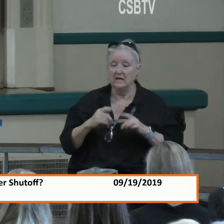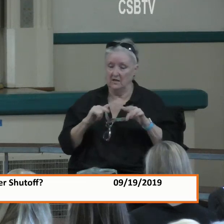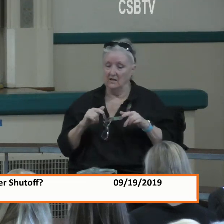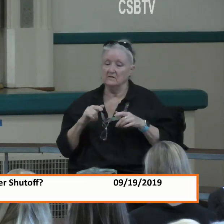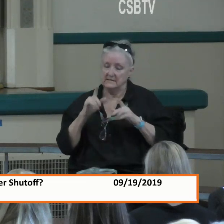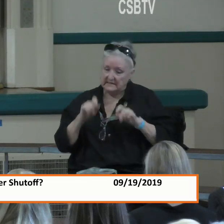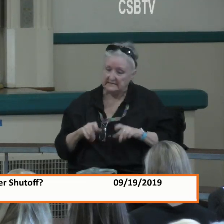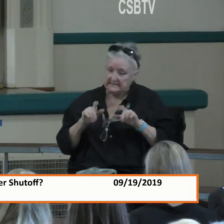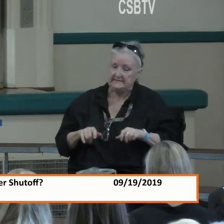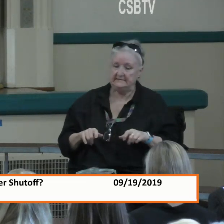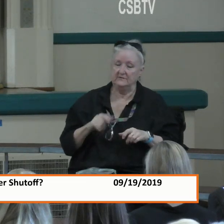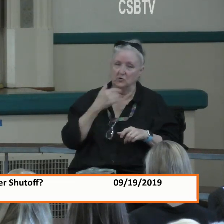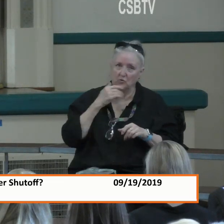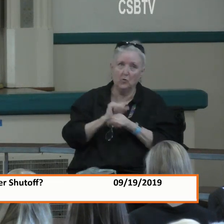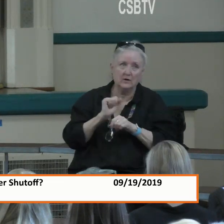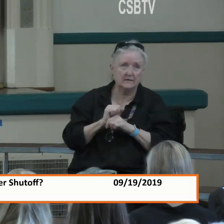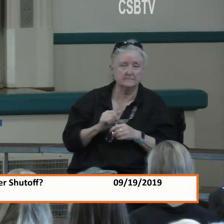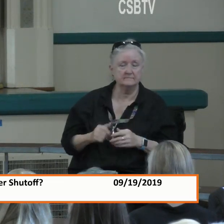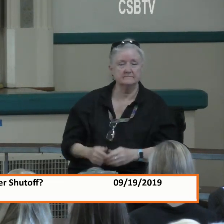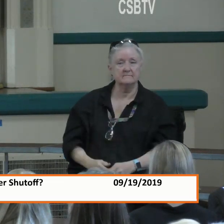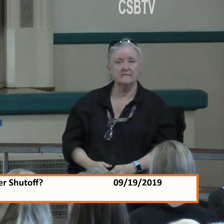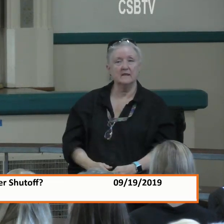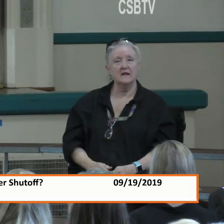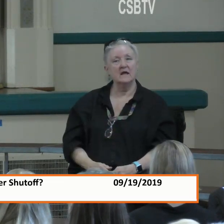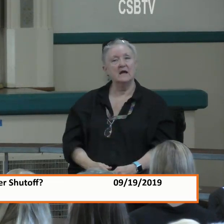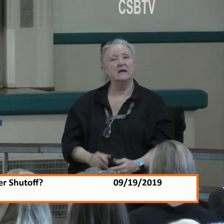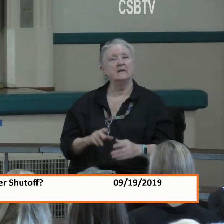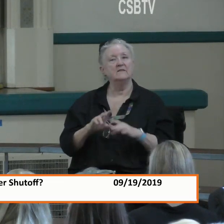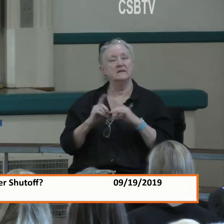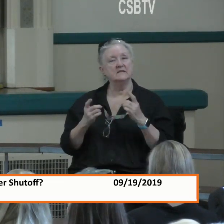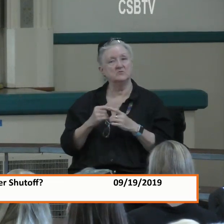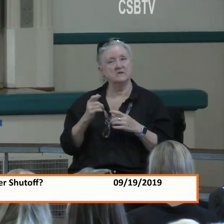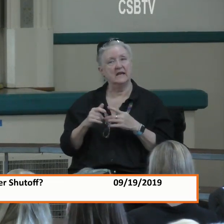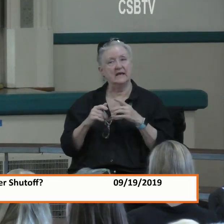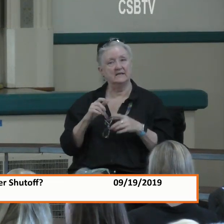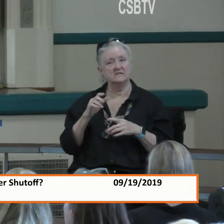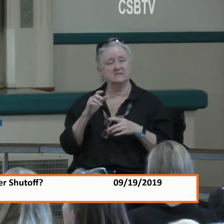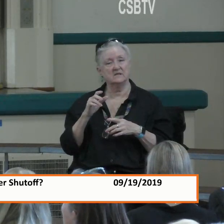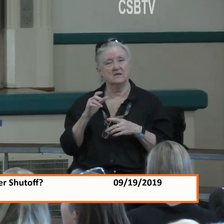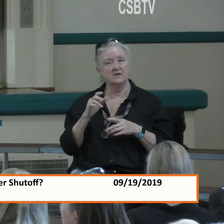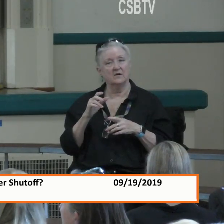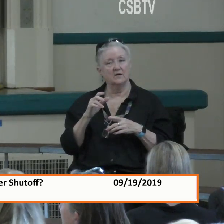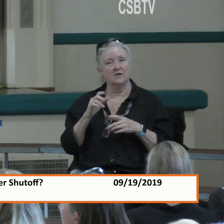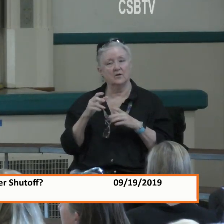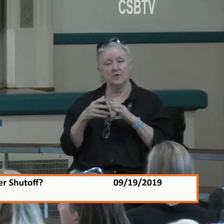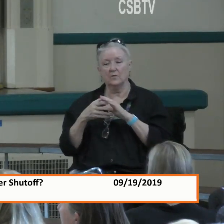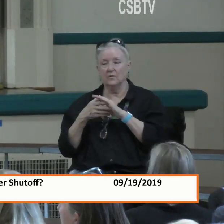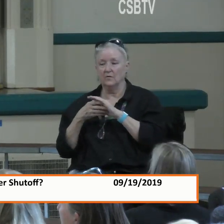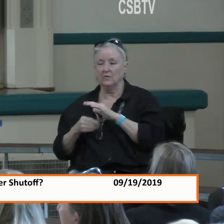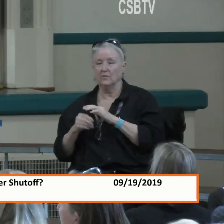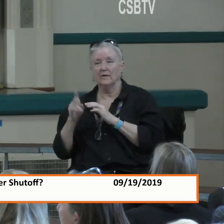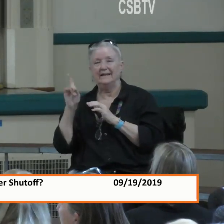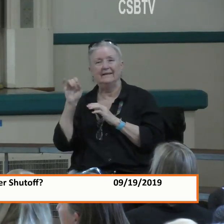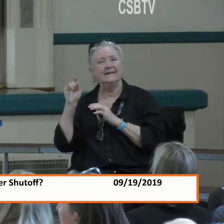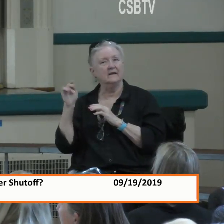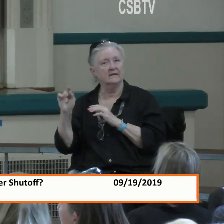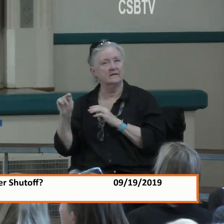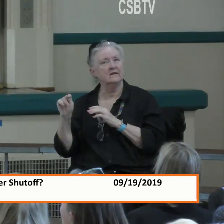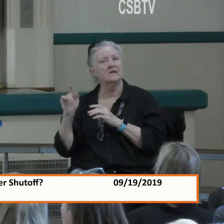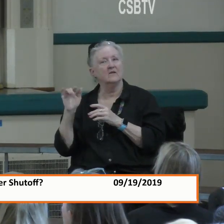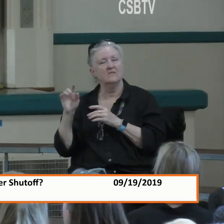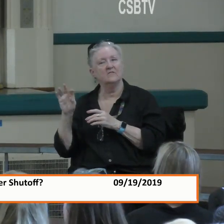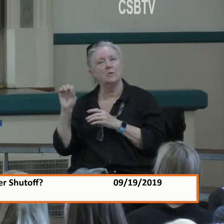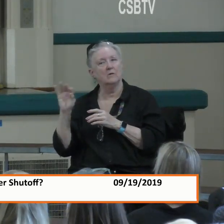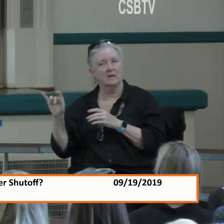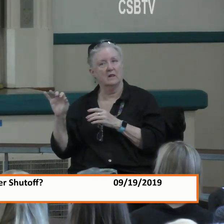order. The district has redundant refueling options, which include on-site fuel storage, as